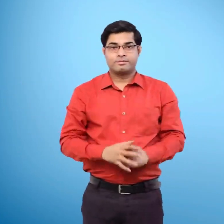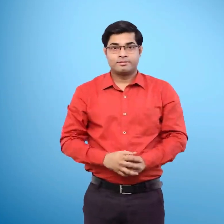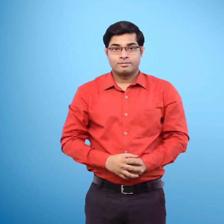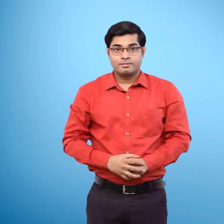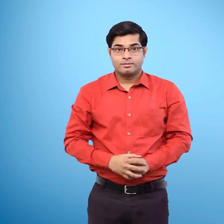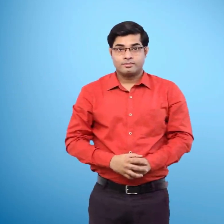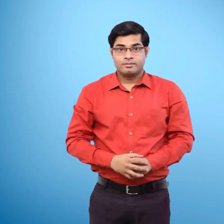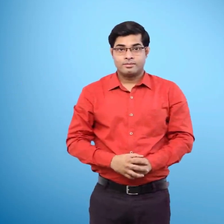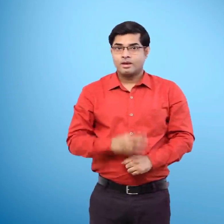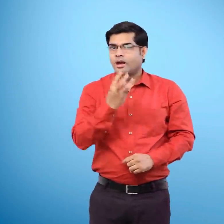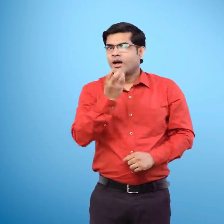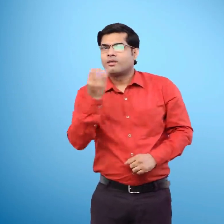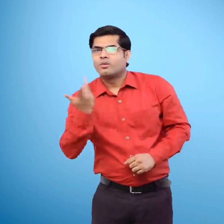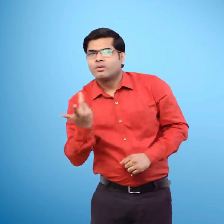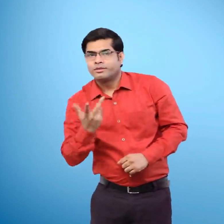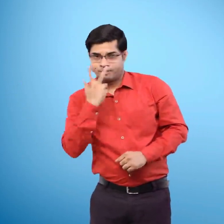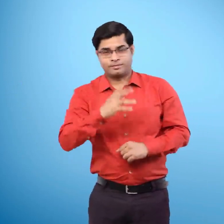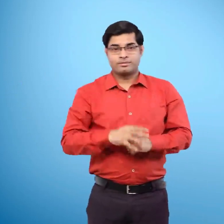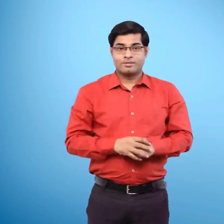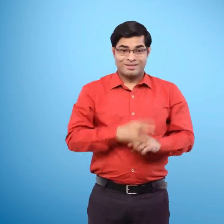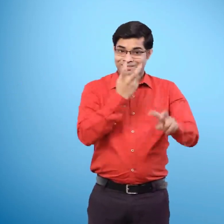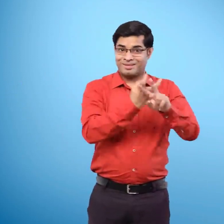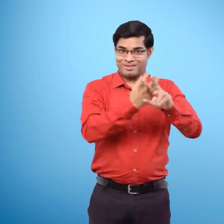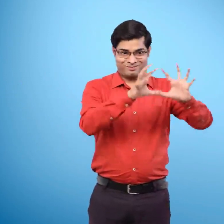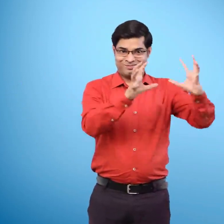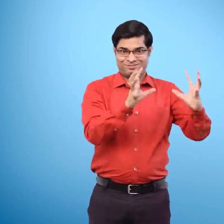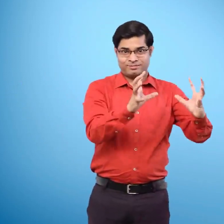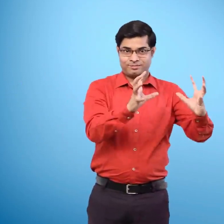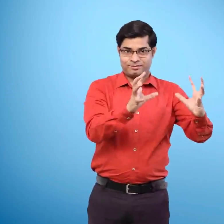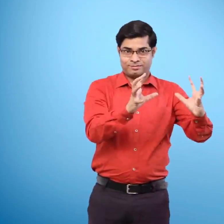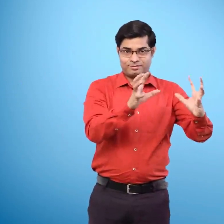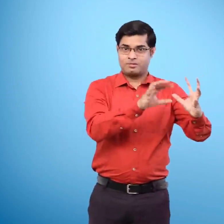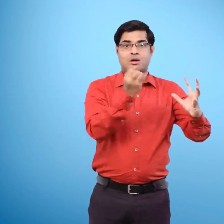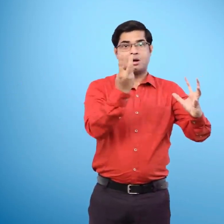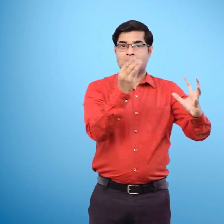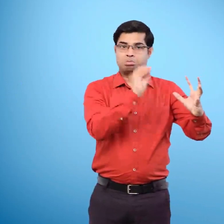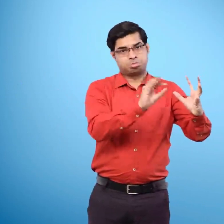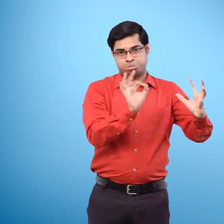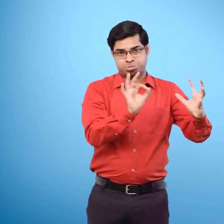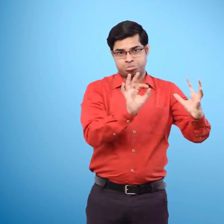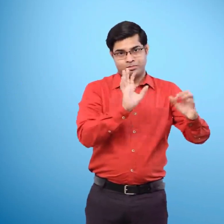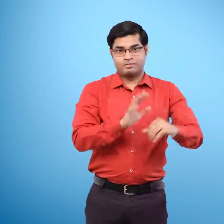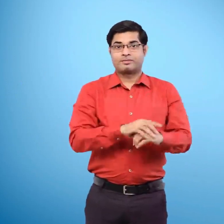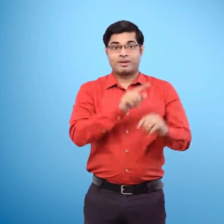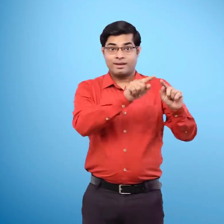The numbers on the stones read as Stone 1 dash.